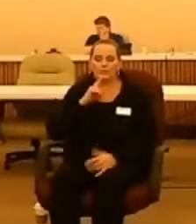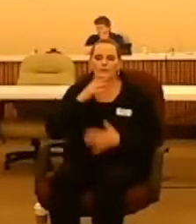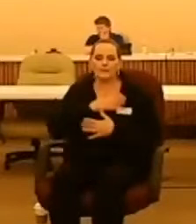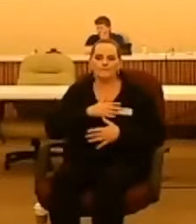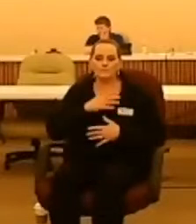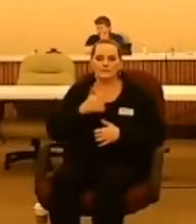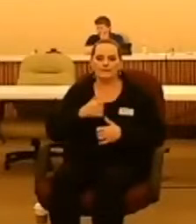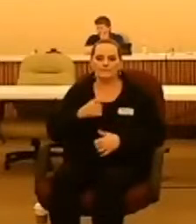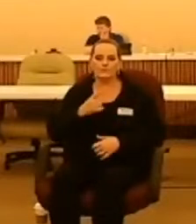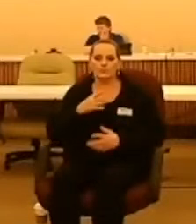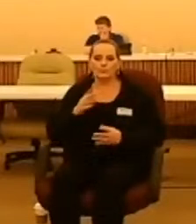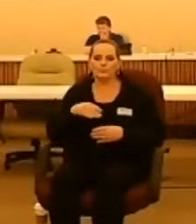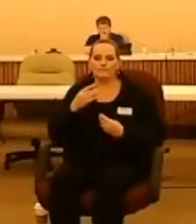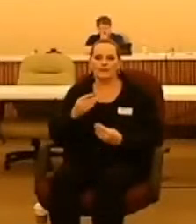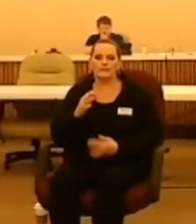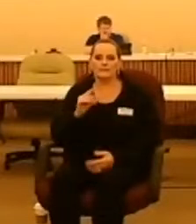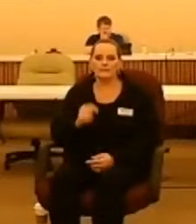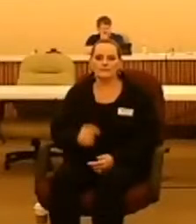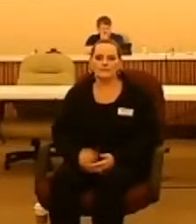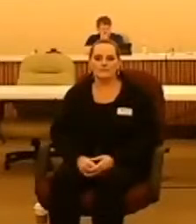everybody who provided input.